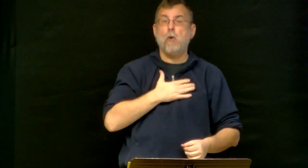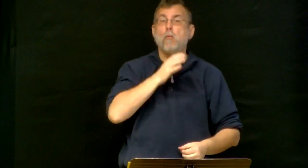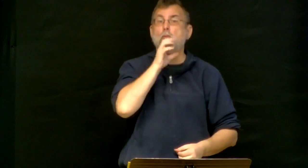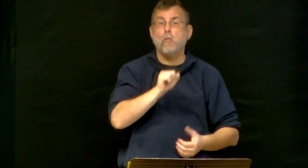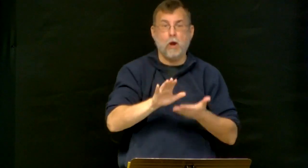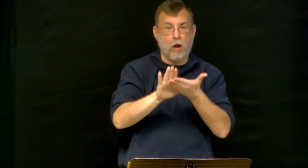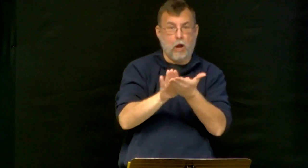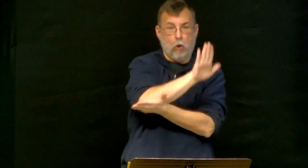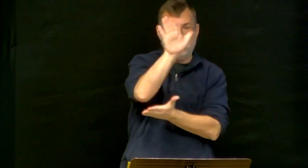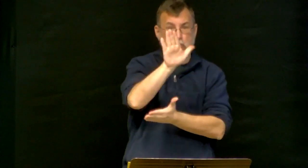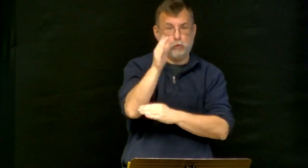long ago,